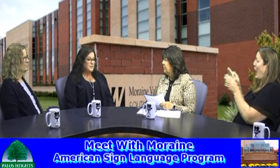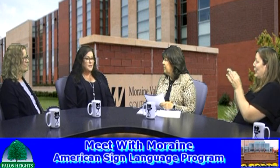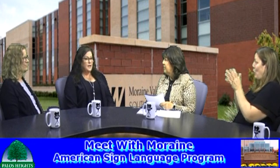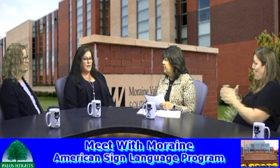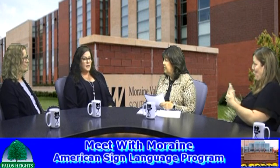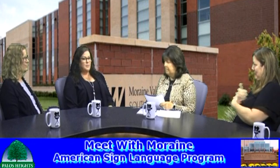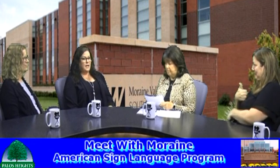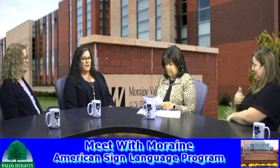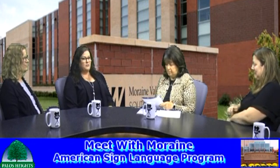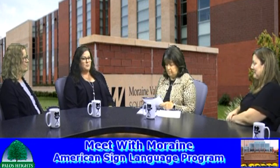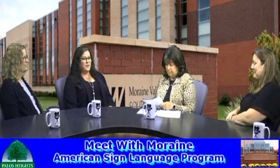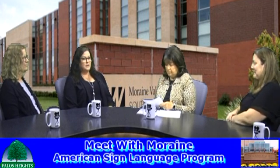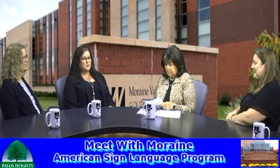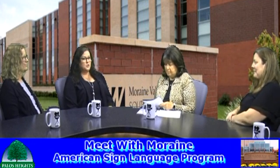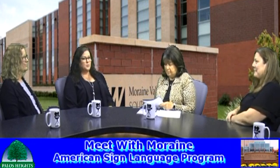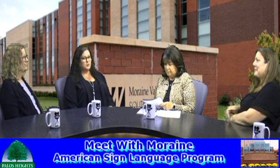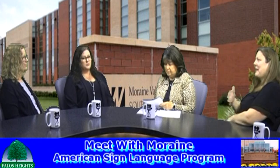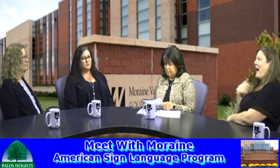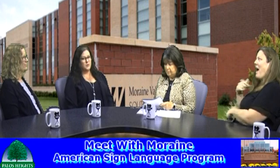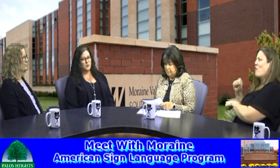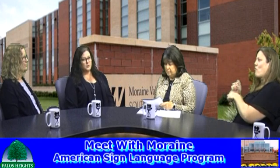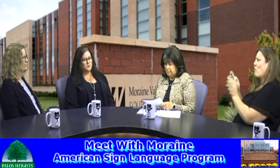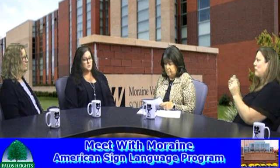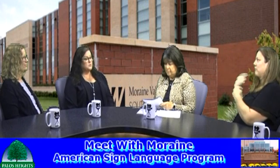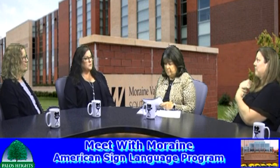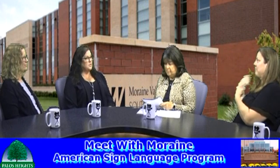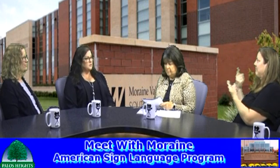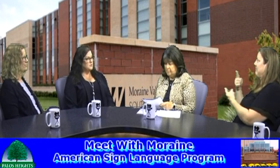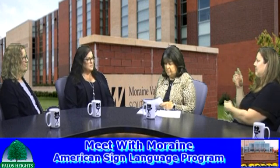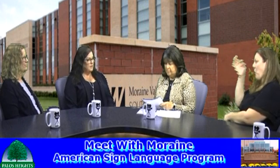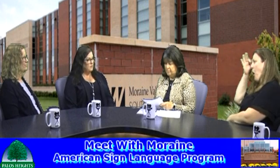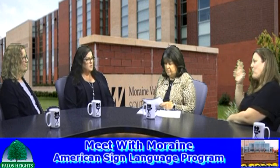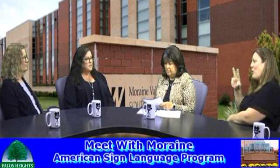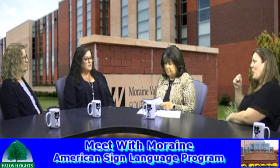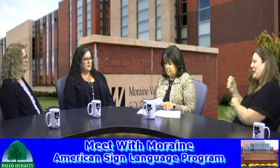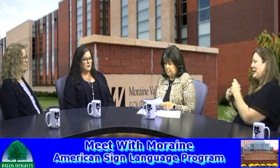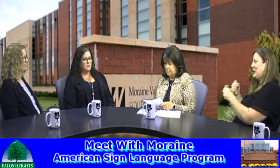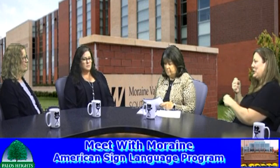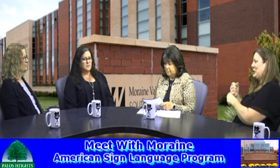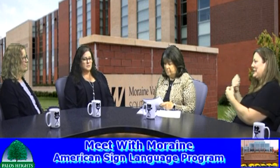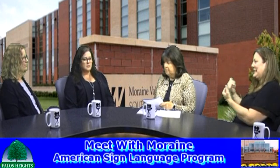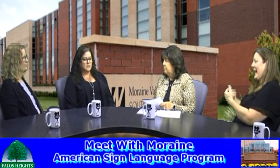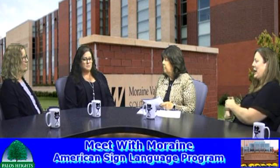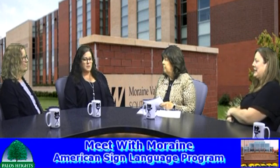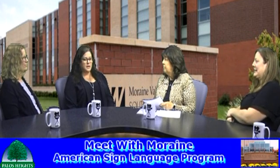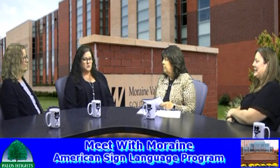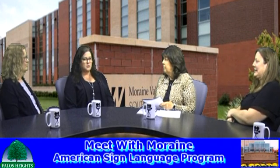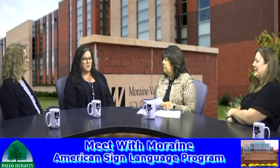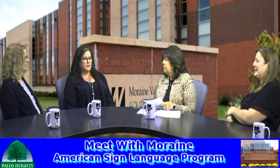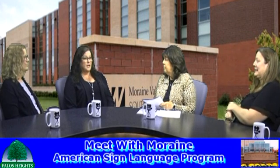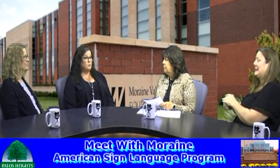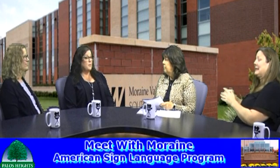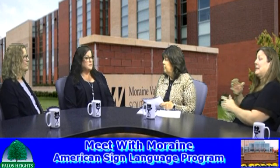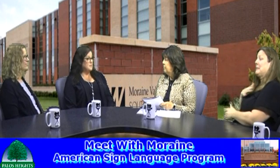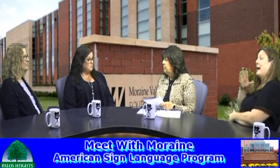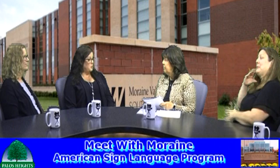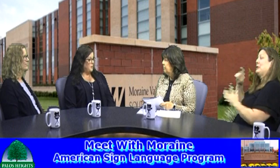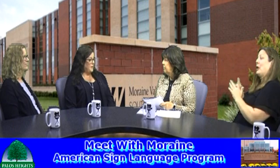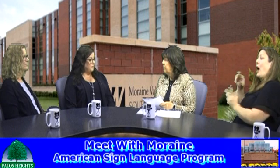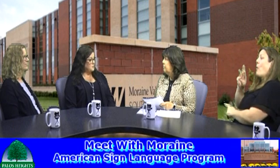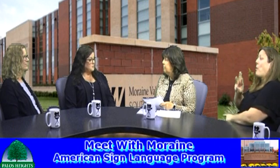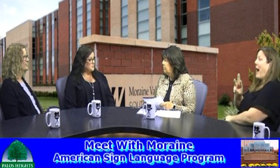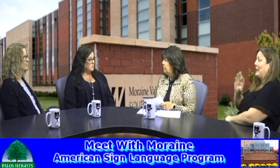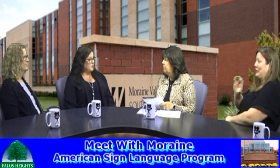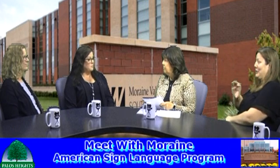interpreter. Have been an interpreter for almost 30 years now. Started my journey at Waubonsie